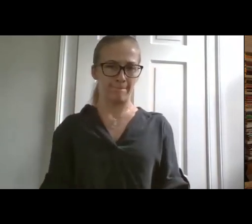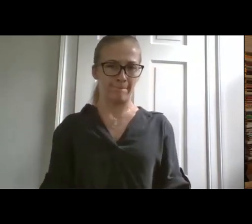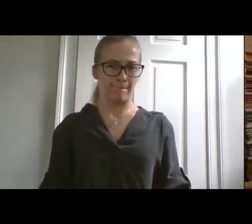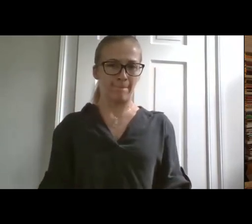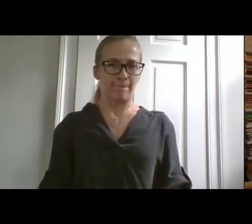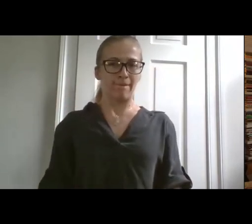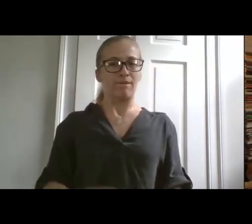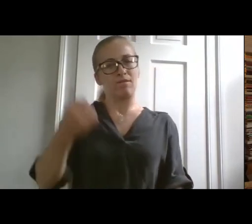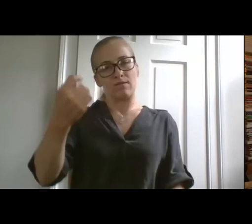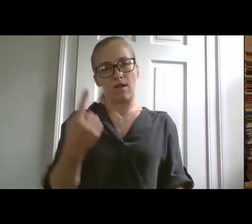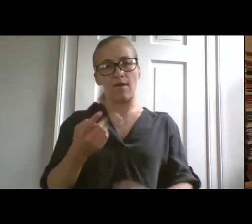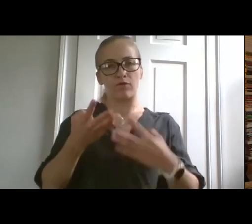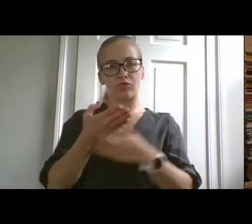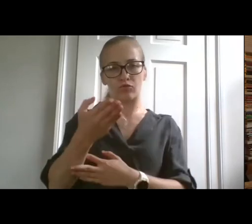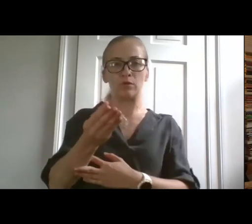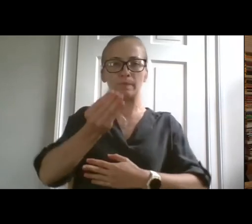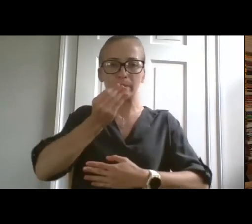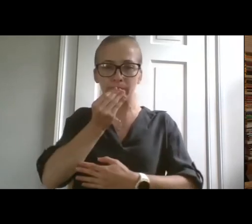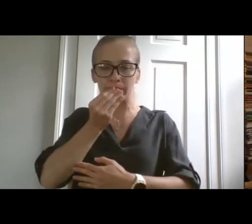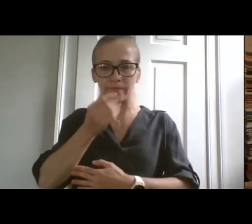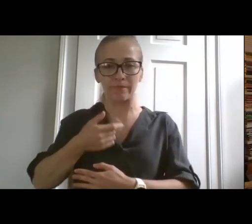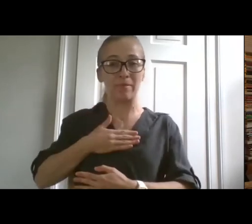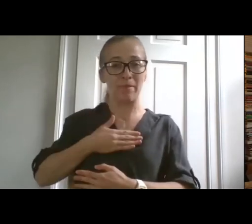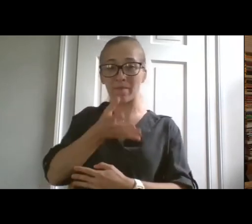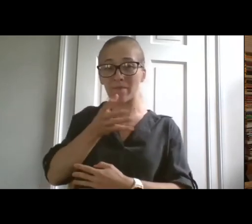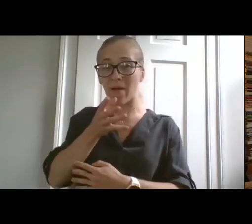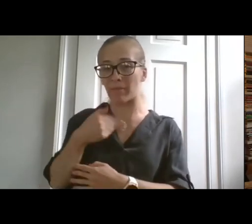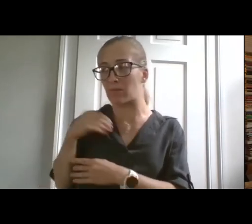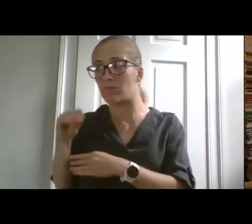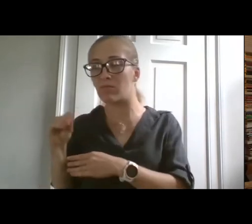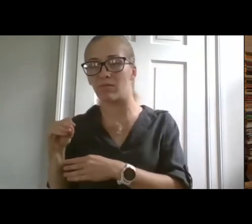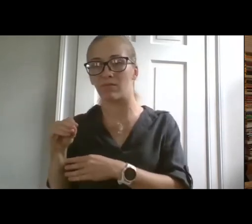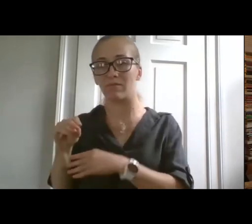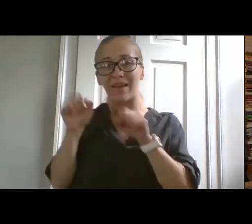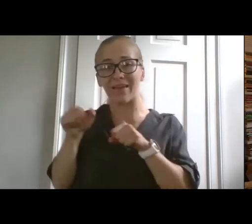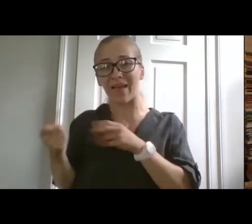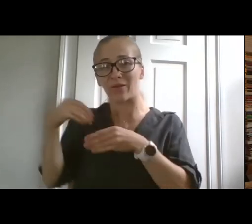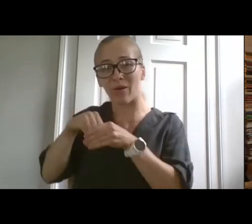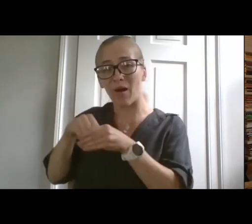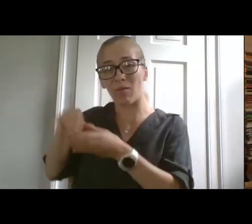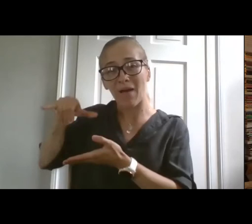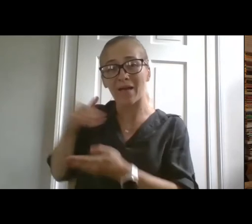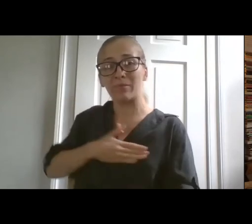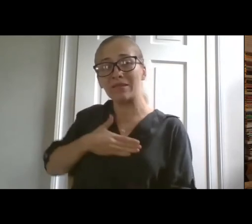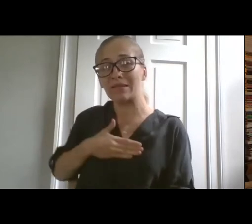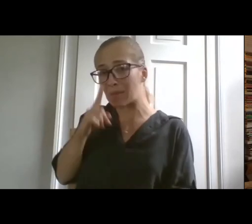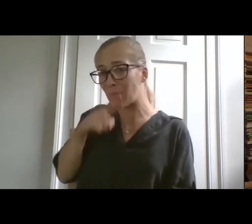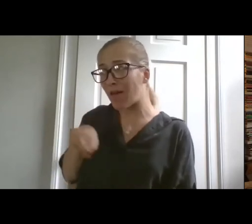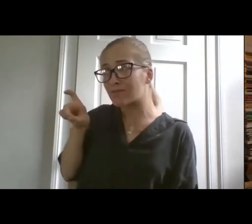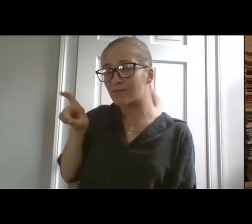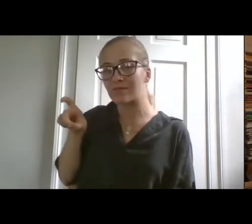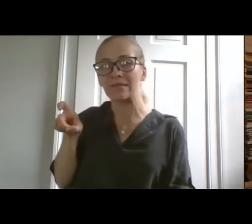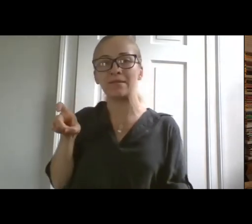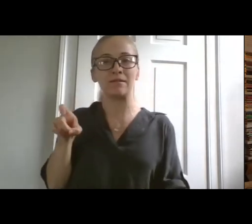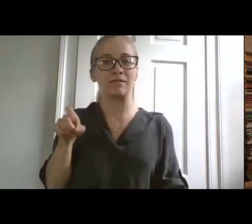Midway through the communion hymn, I pull my mother's bell sleeve and whisper, "Could you put this in your handbag?" She puts her